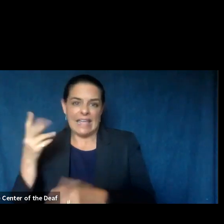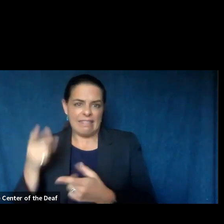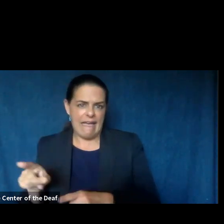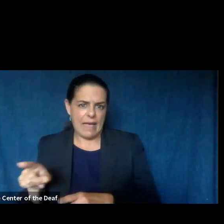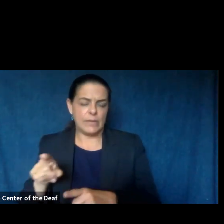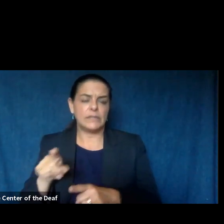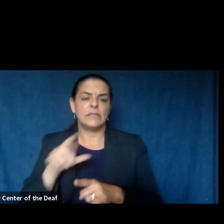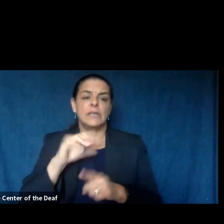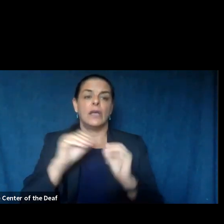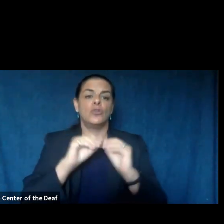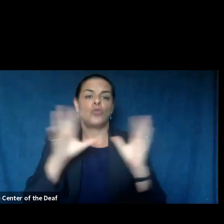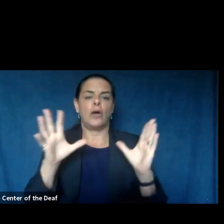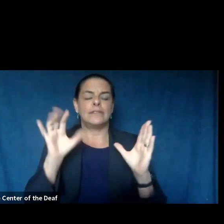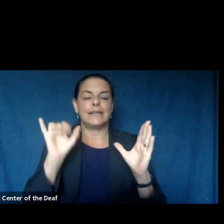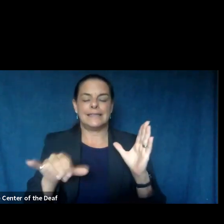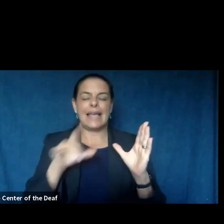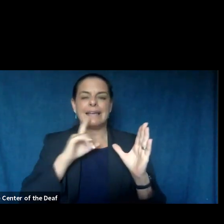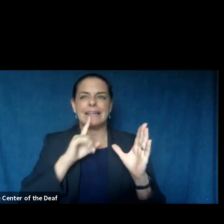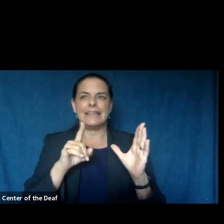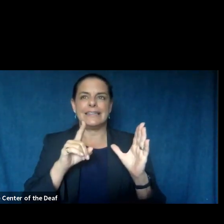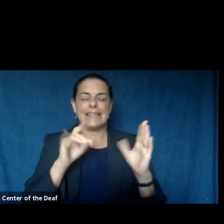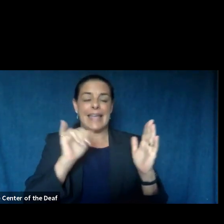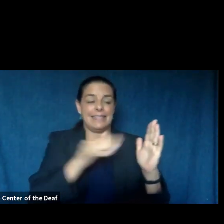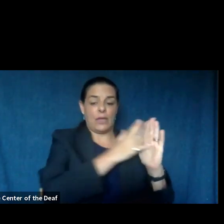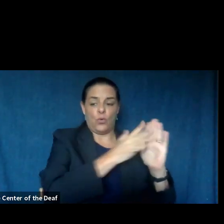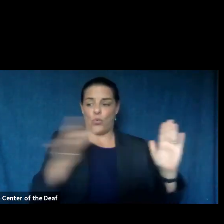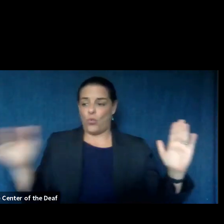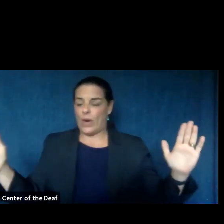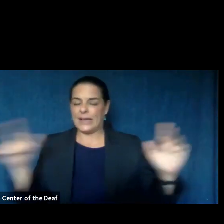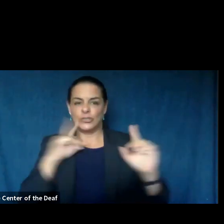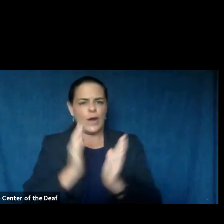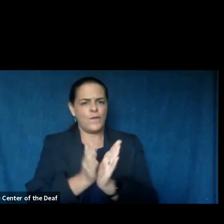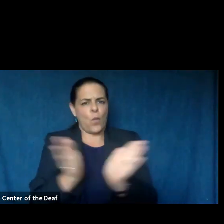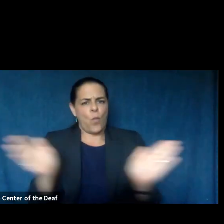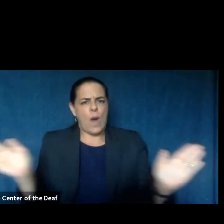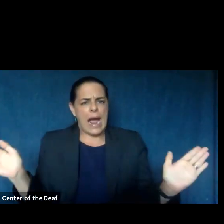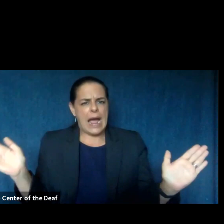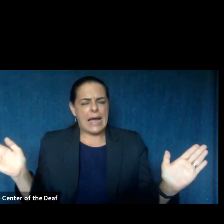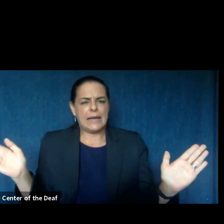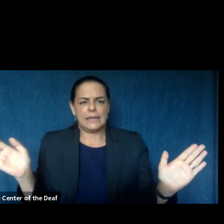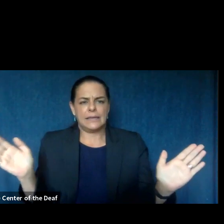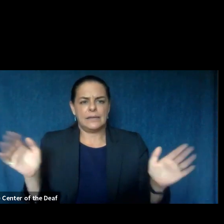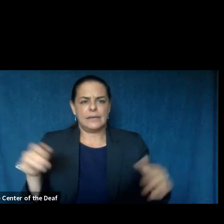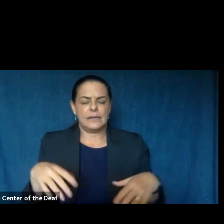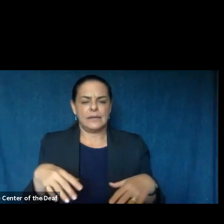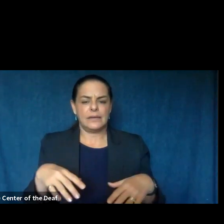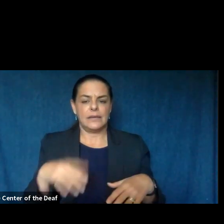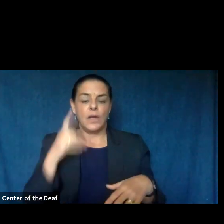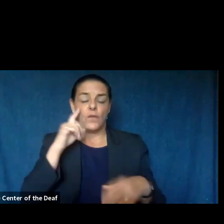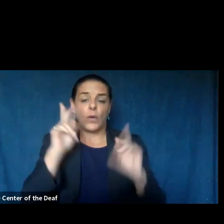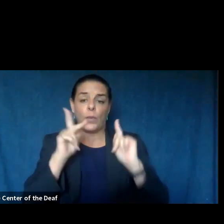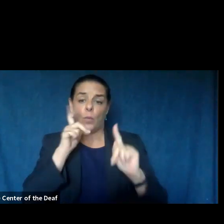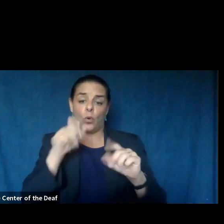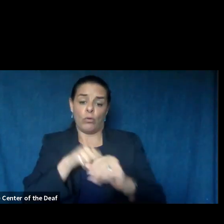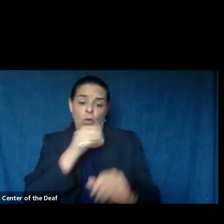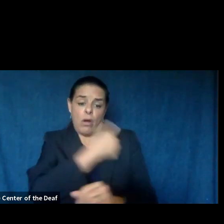obviously, that range is very, very widely. For folks that are hospitalized